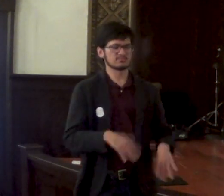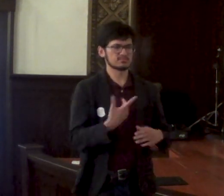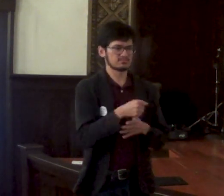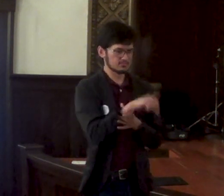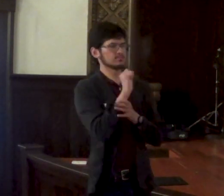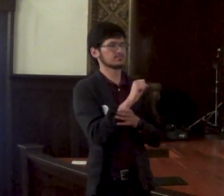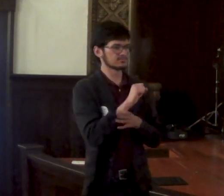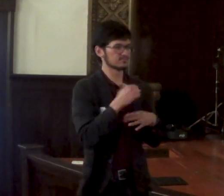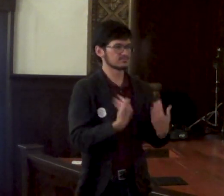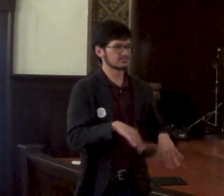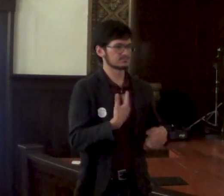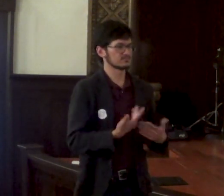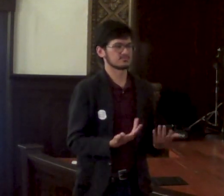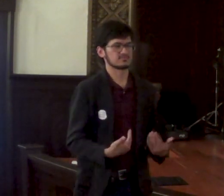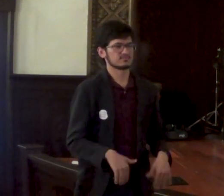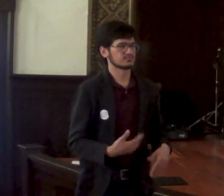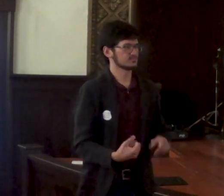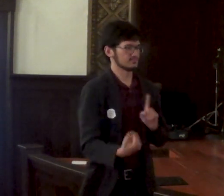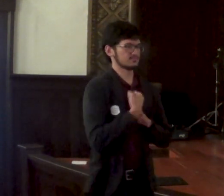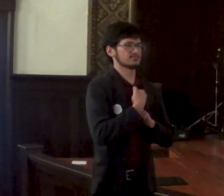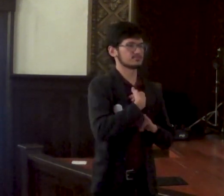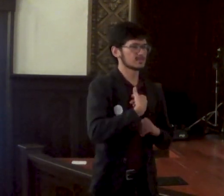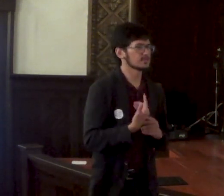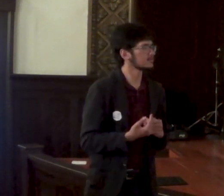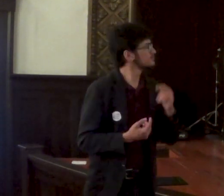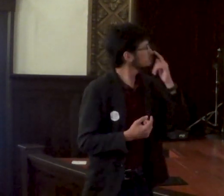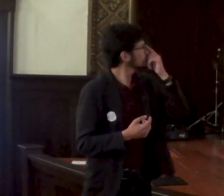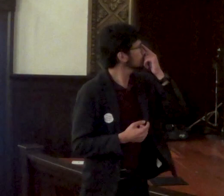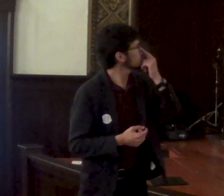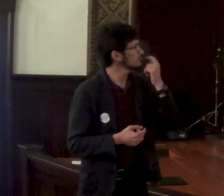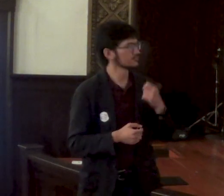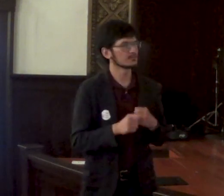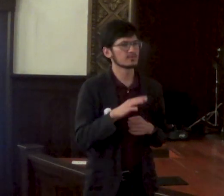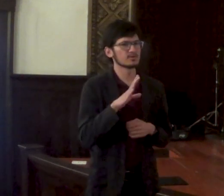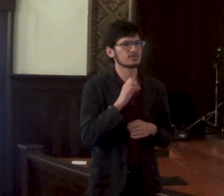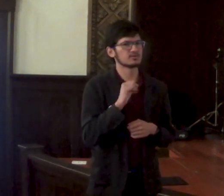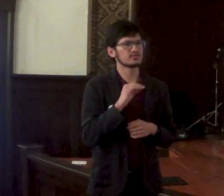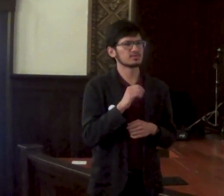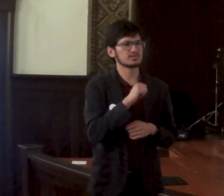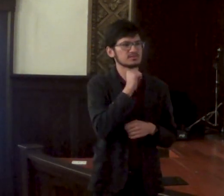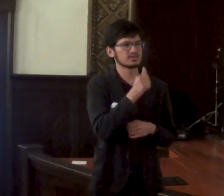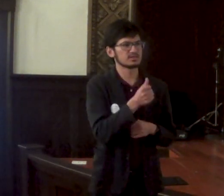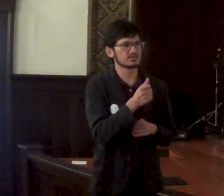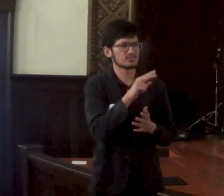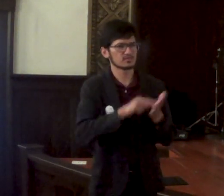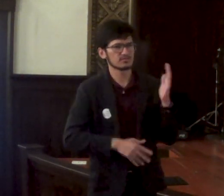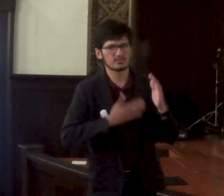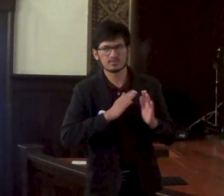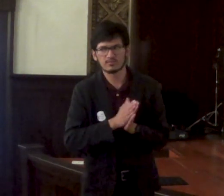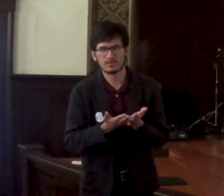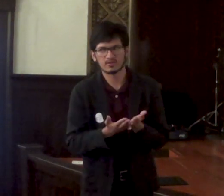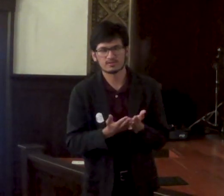levels. And then of course I was like, have you guys bought my book? And they were like, no.